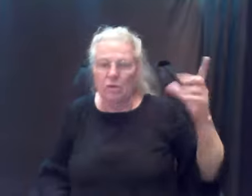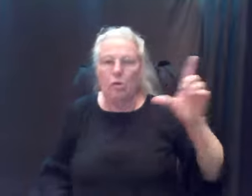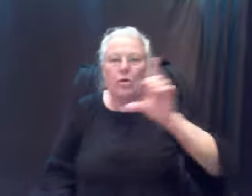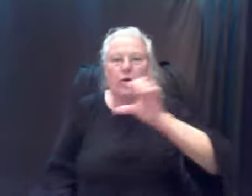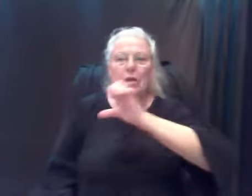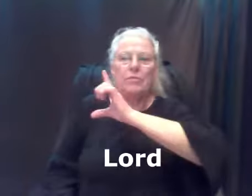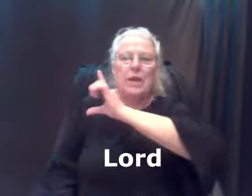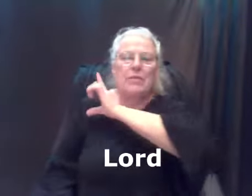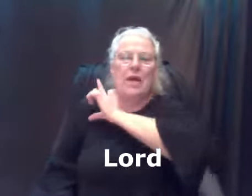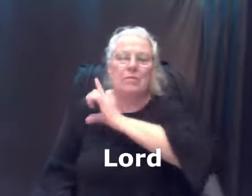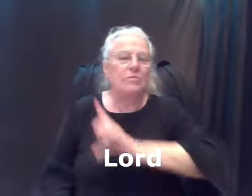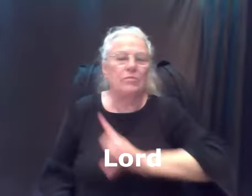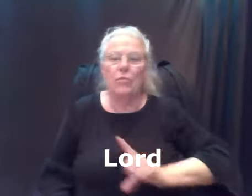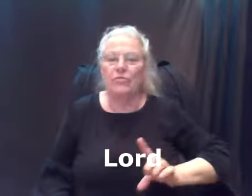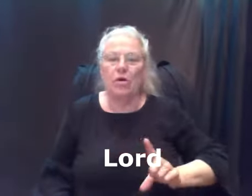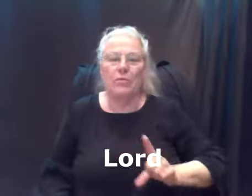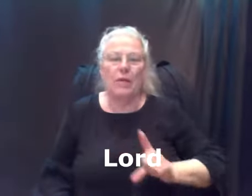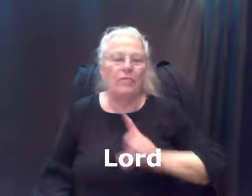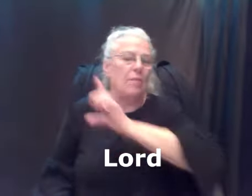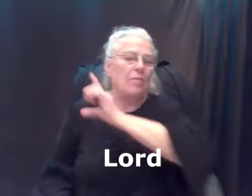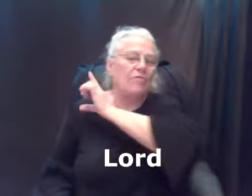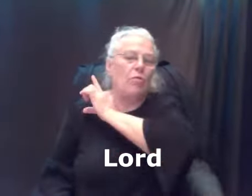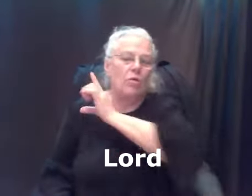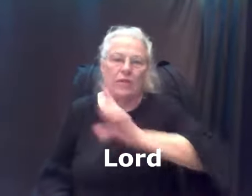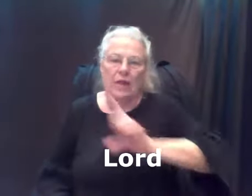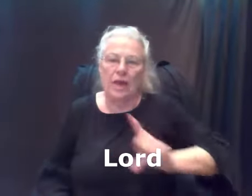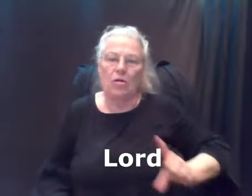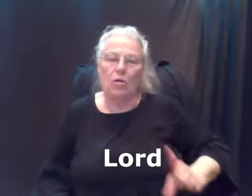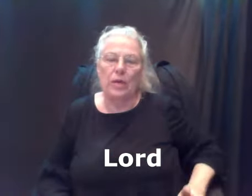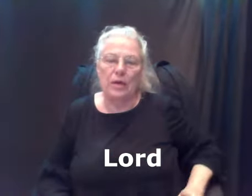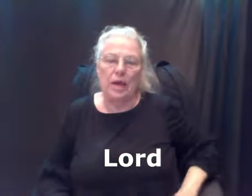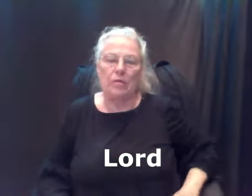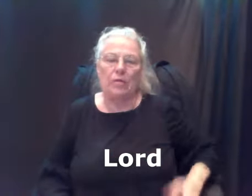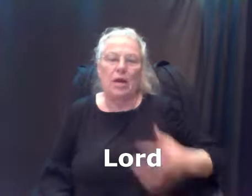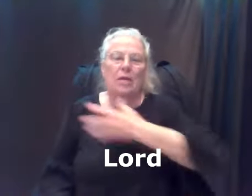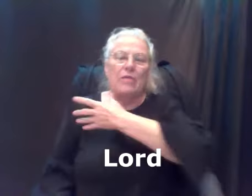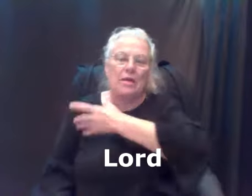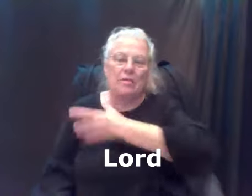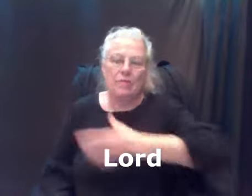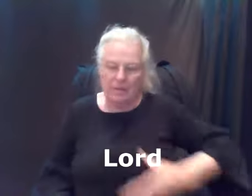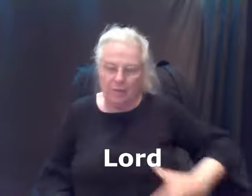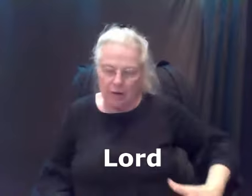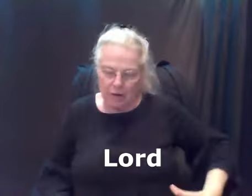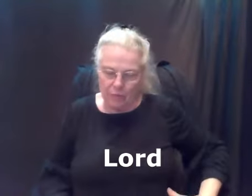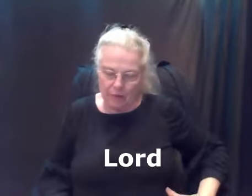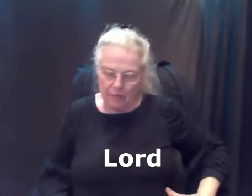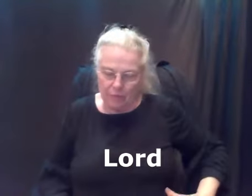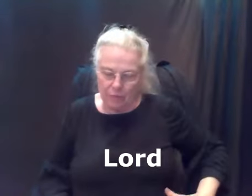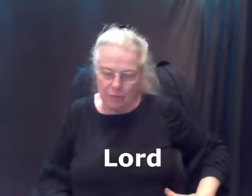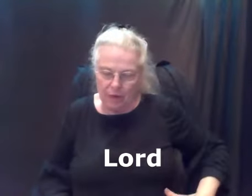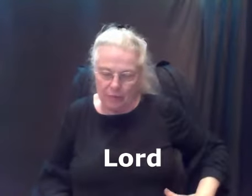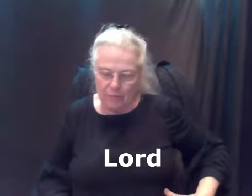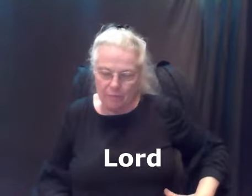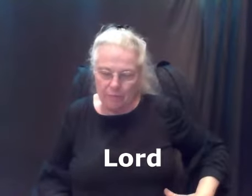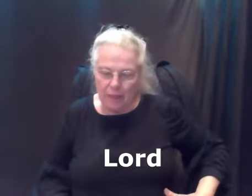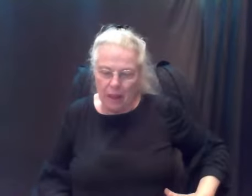Lord, and that we've talked about that before, the L going down that Miss America ribbon.